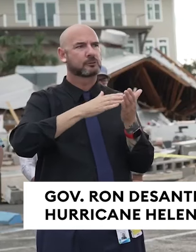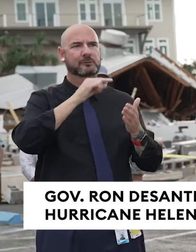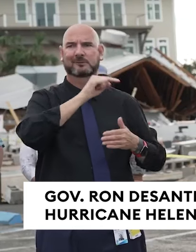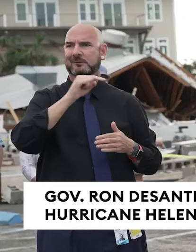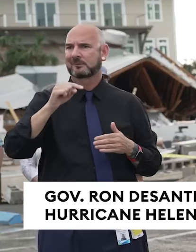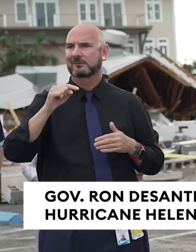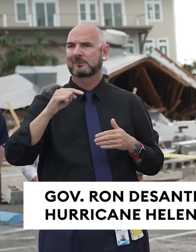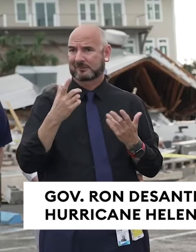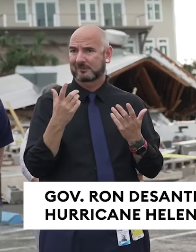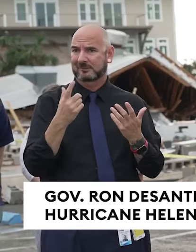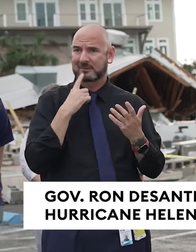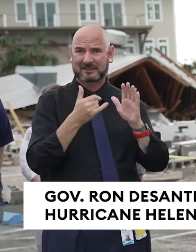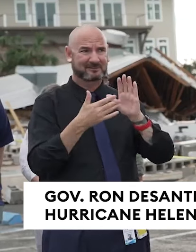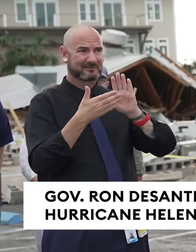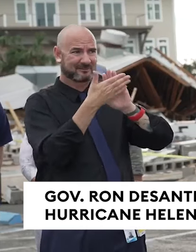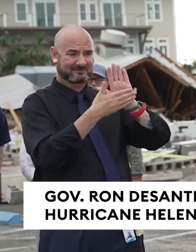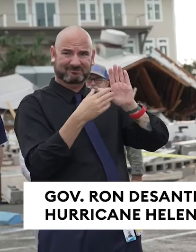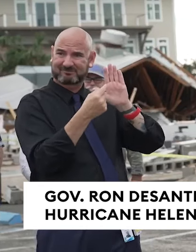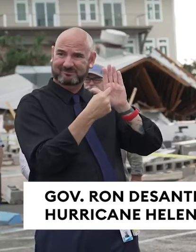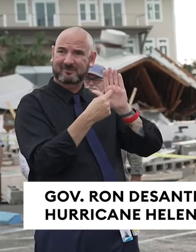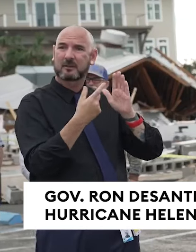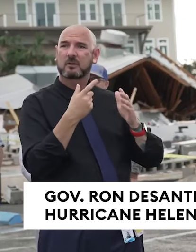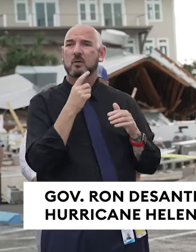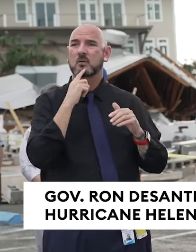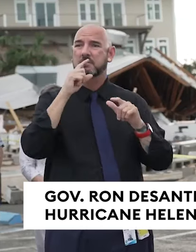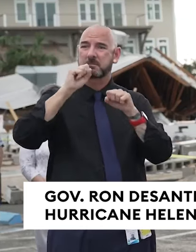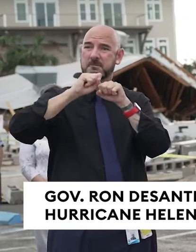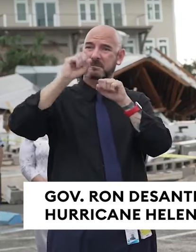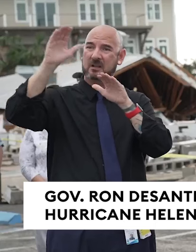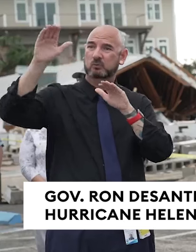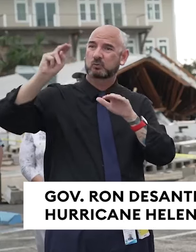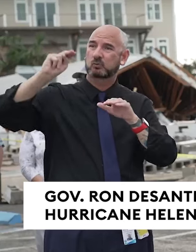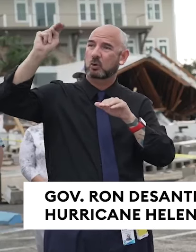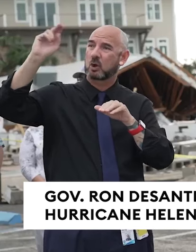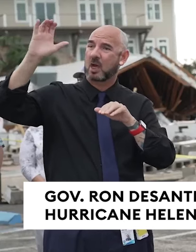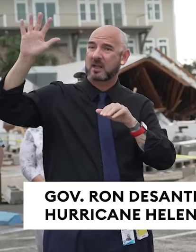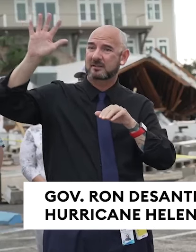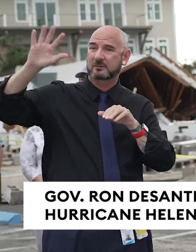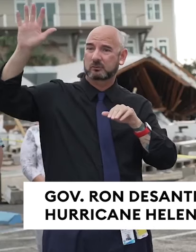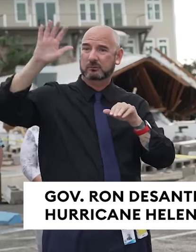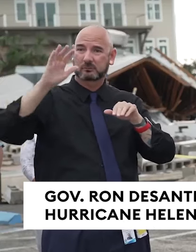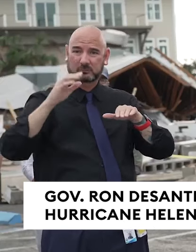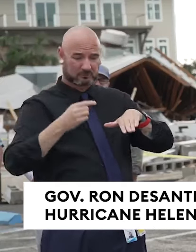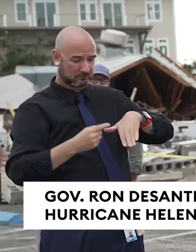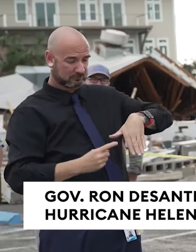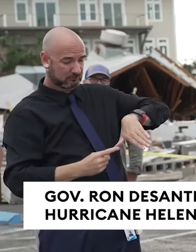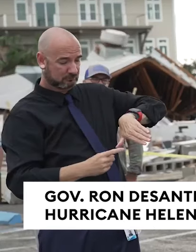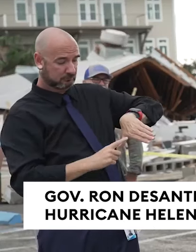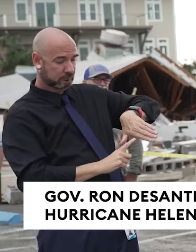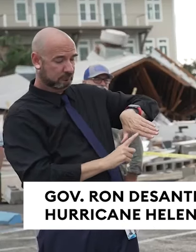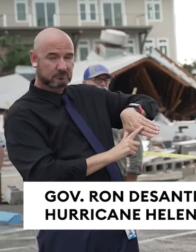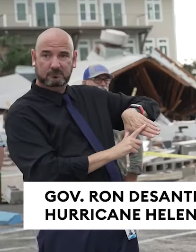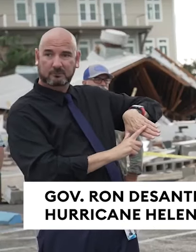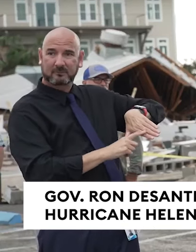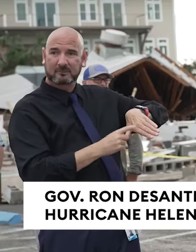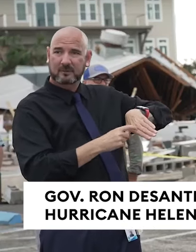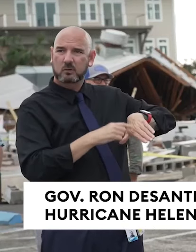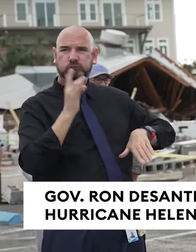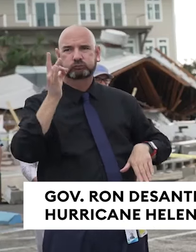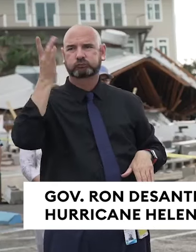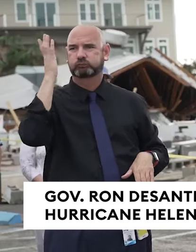particularly when you get up into the mountainous terrain of Western North Carolina. And as damaging as you see around